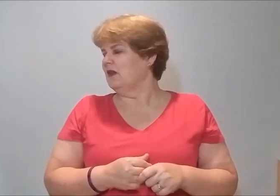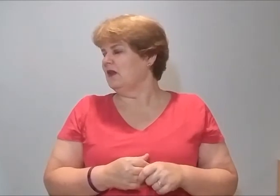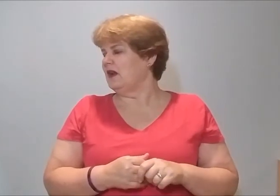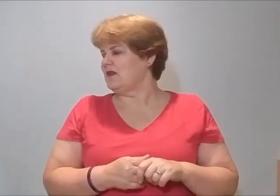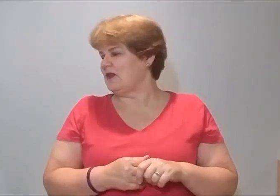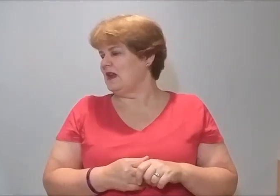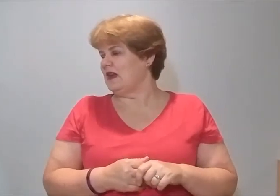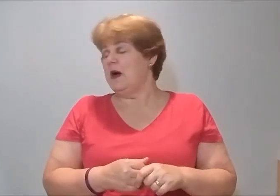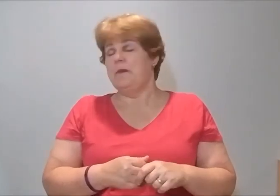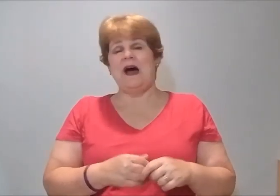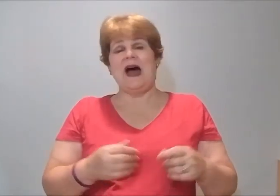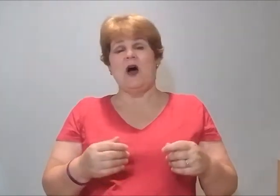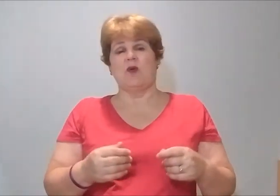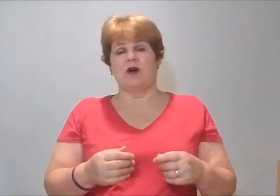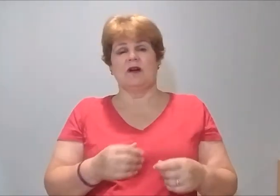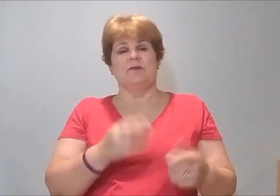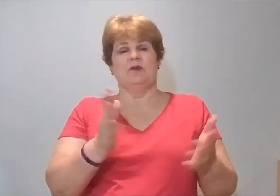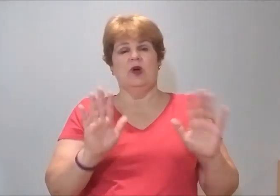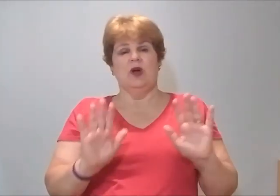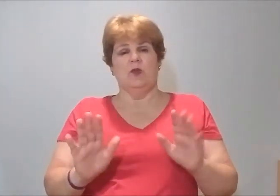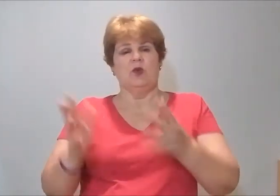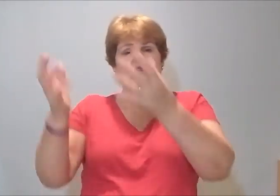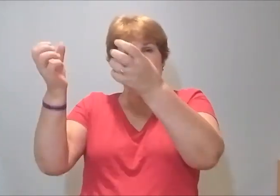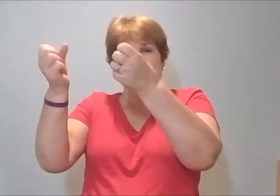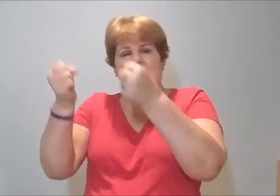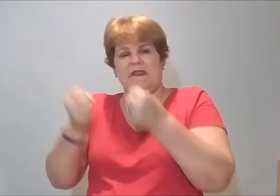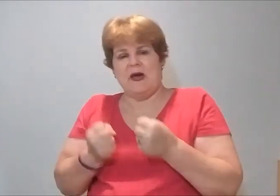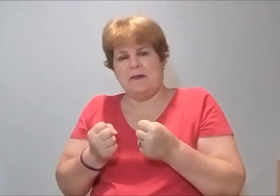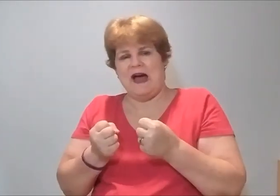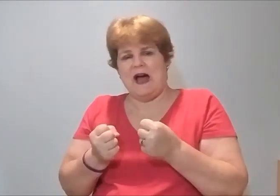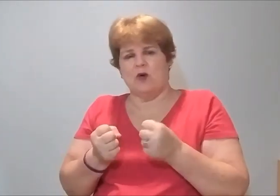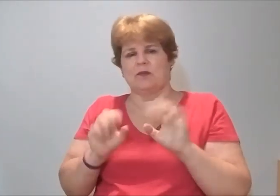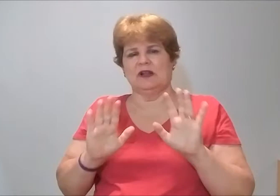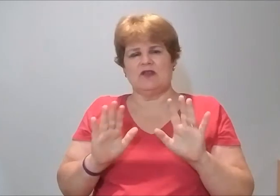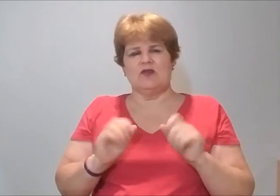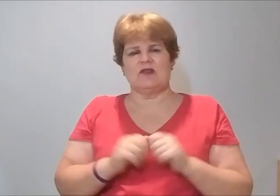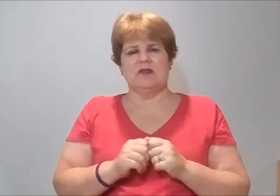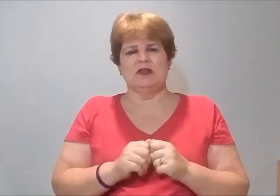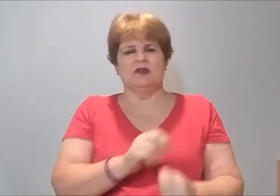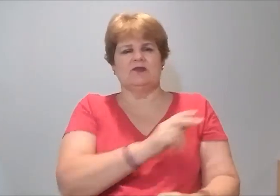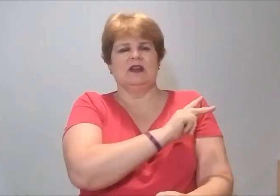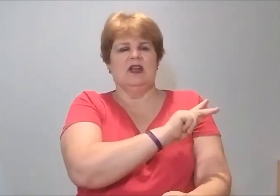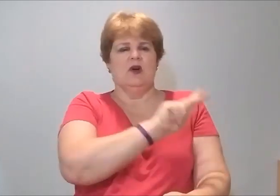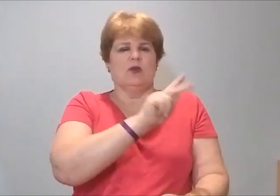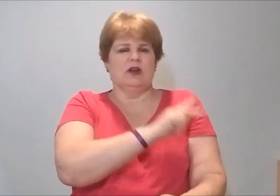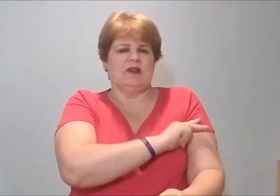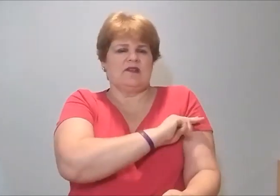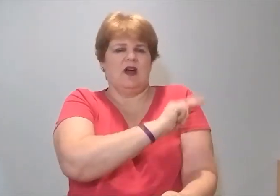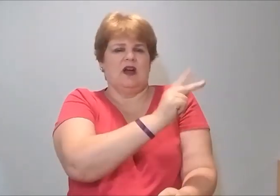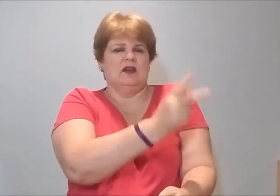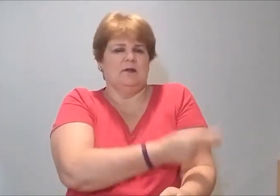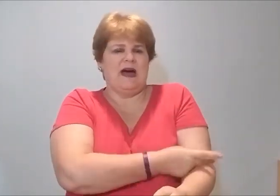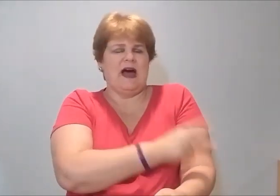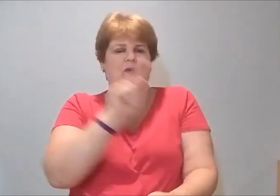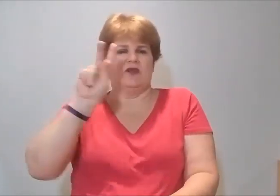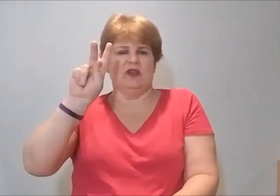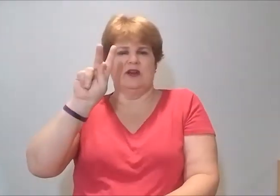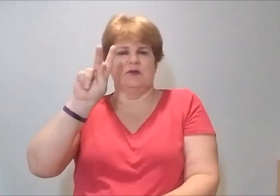Let us sing. Power. We could sign that power, but let's do something different. We're going to sign power, the letter